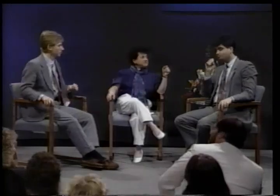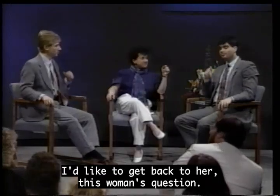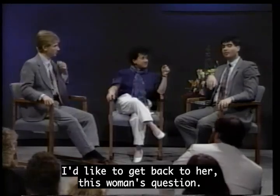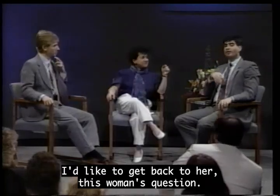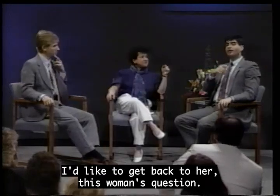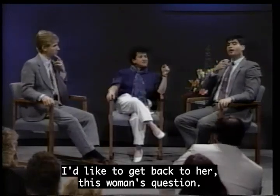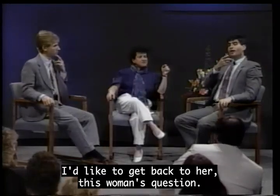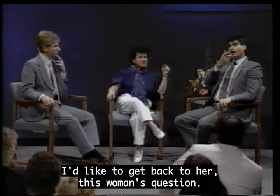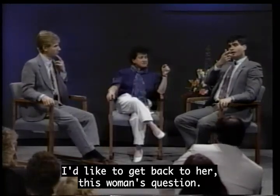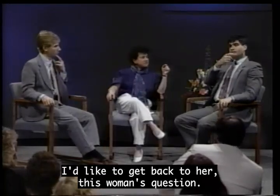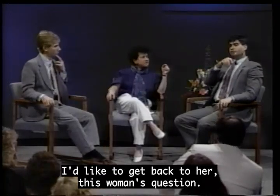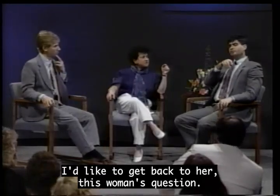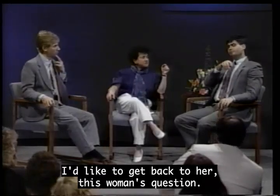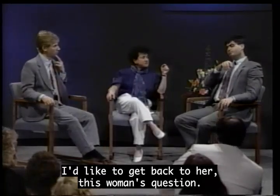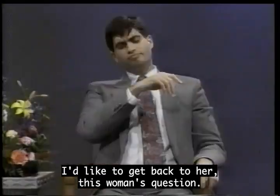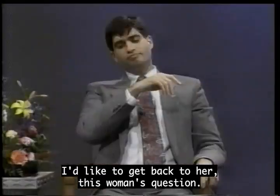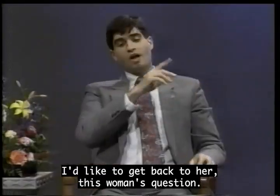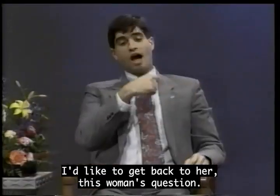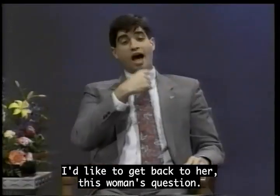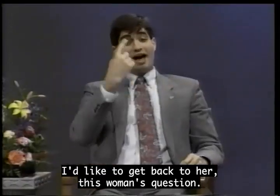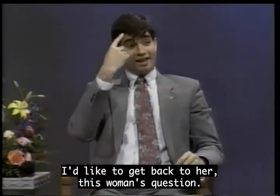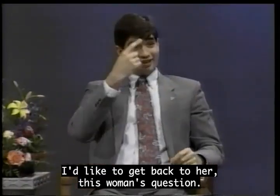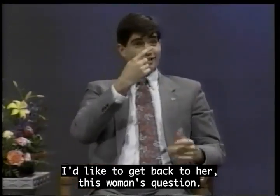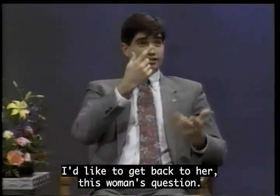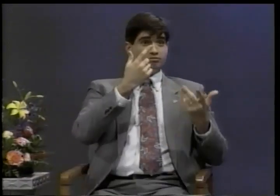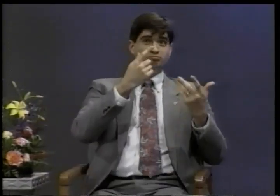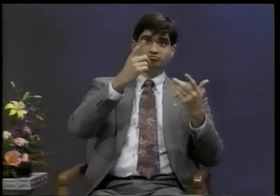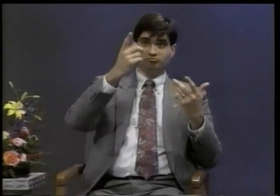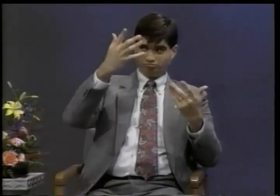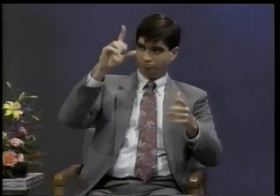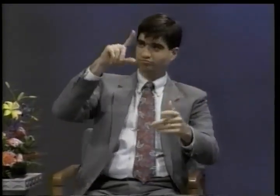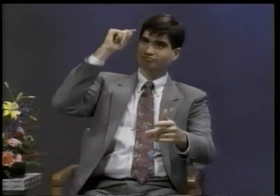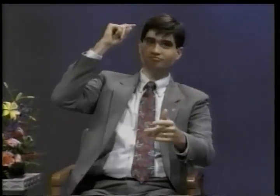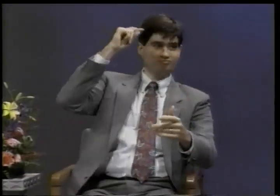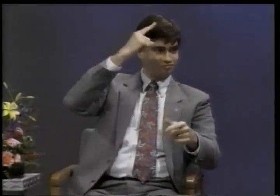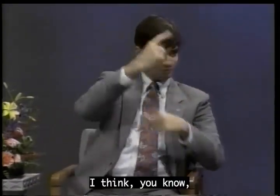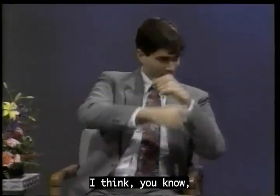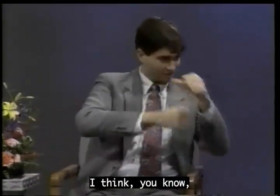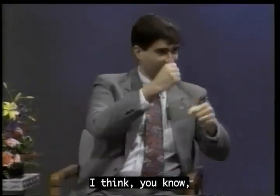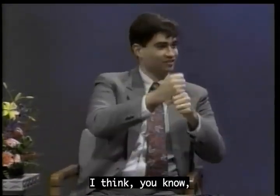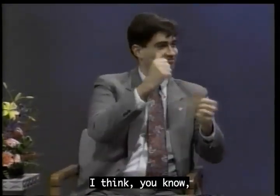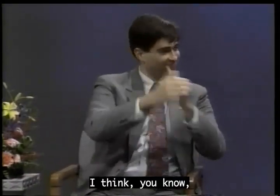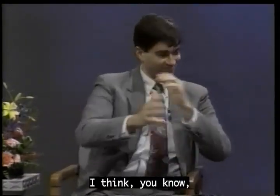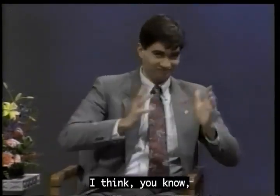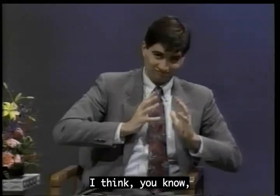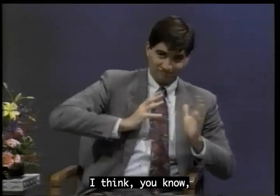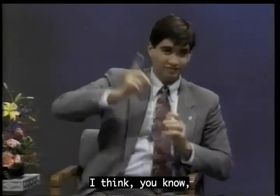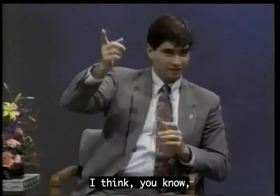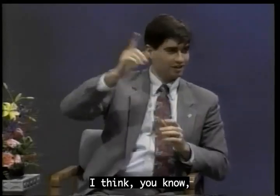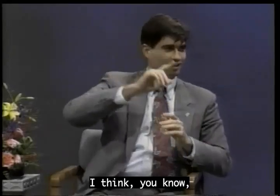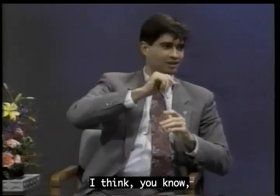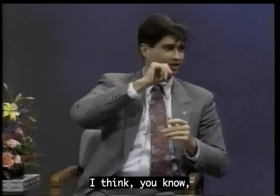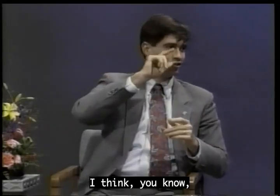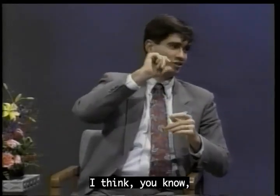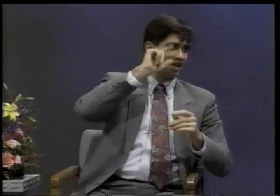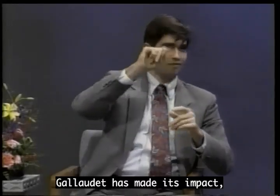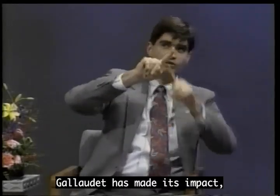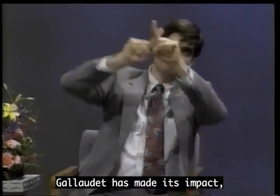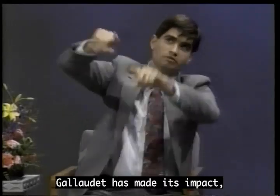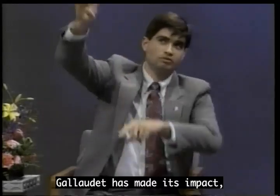this woman's question. I think you know, Gallaudet has made its impact and the world